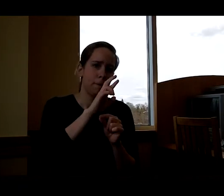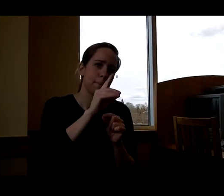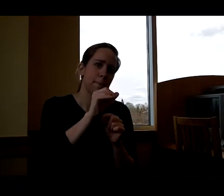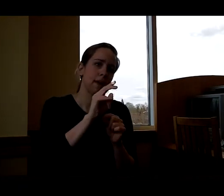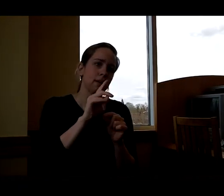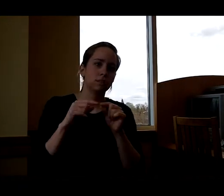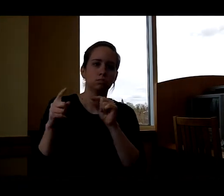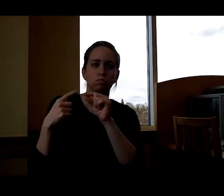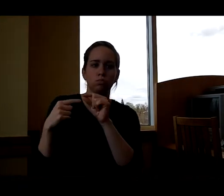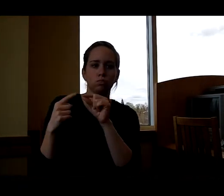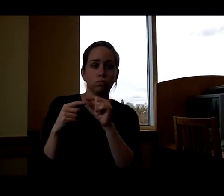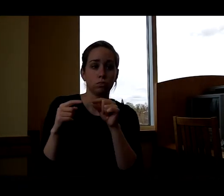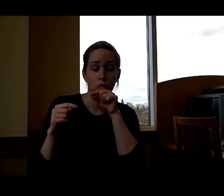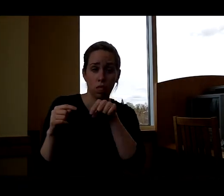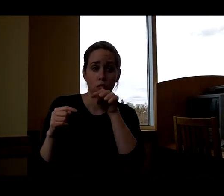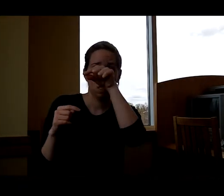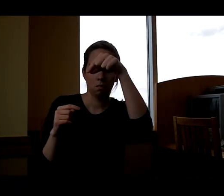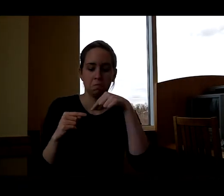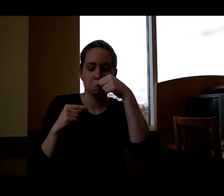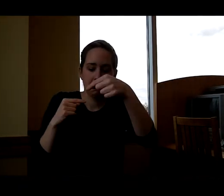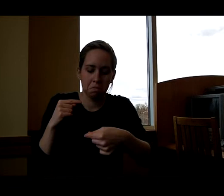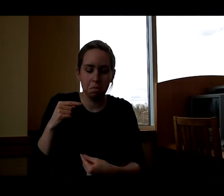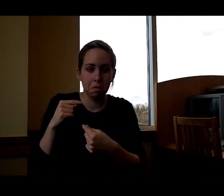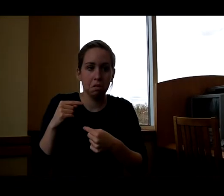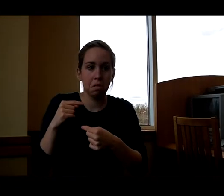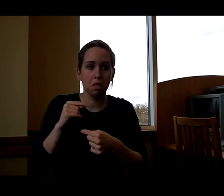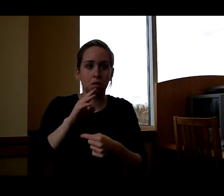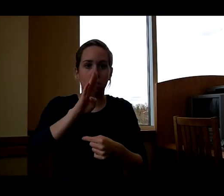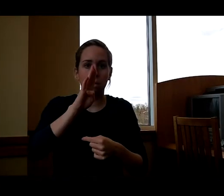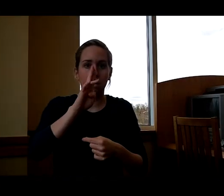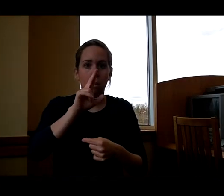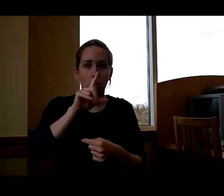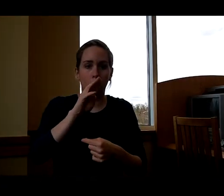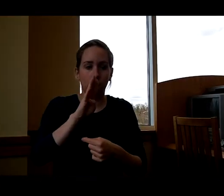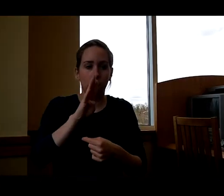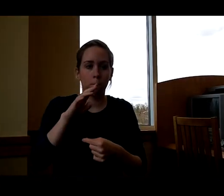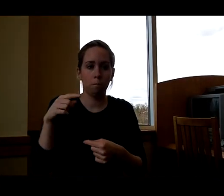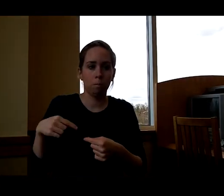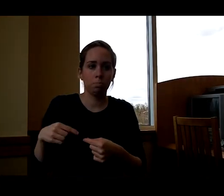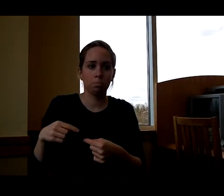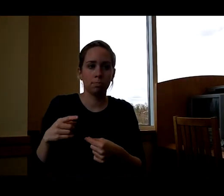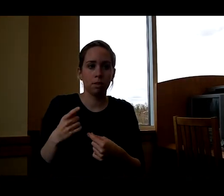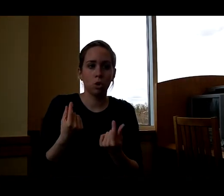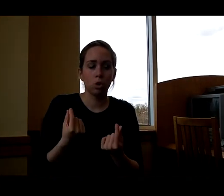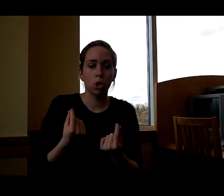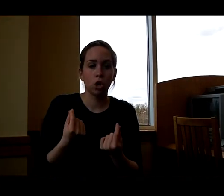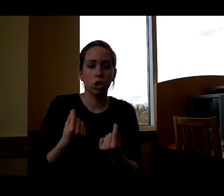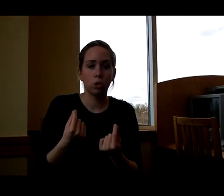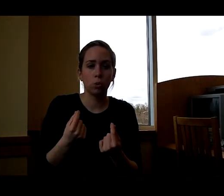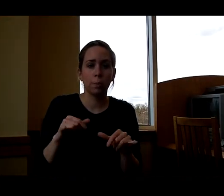These are called the bulbs of the thermometer, the silver parts down here on the bottom. What they do to measure relative humidity is they take